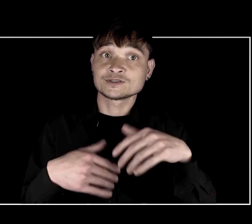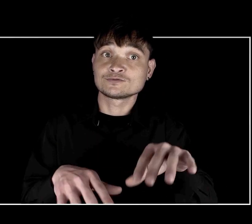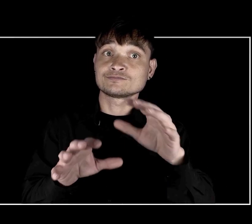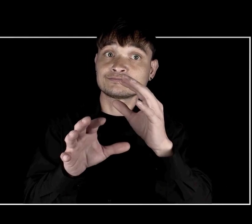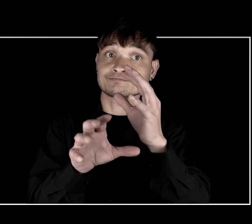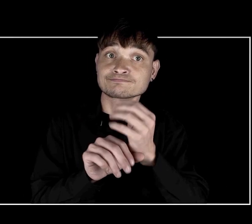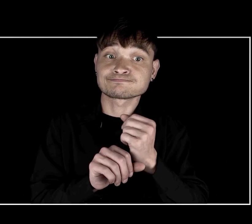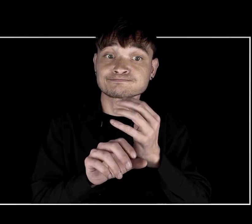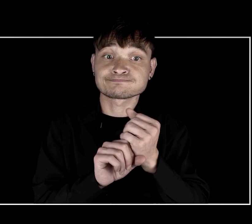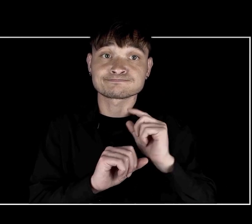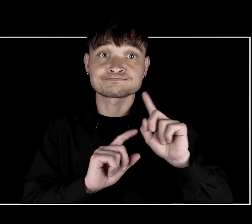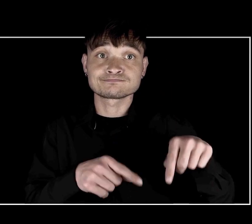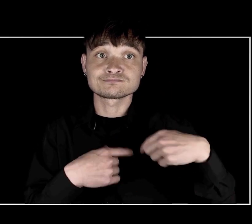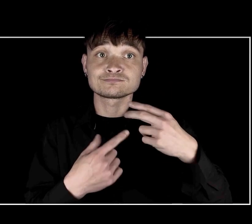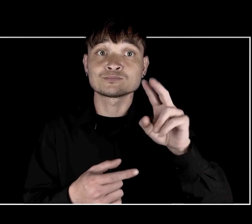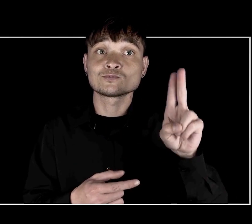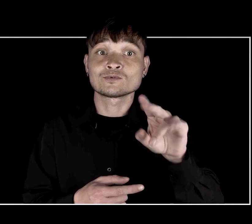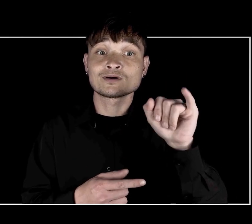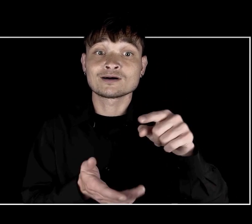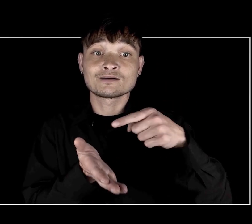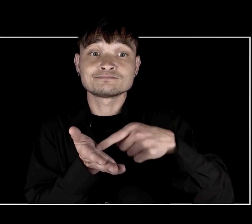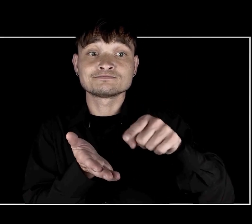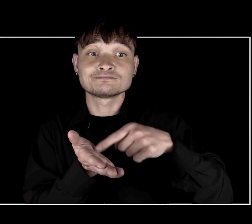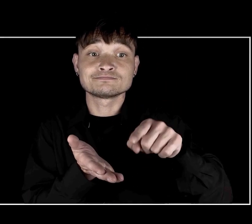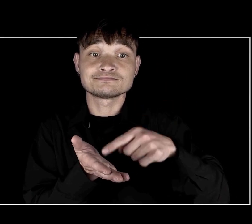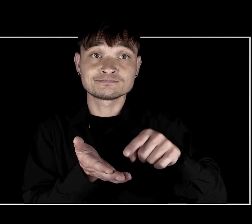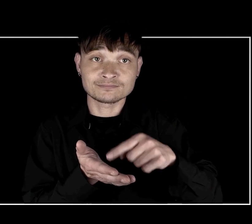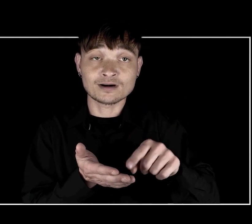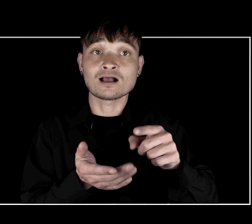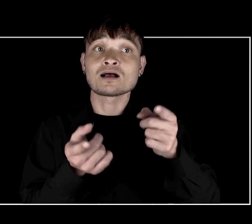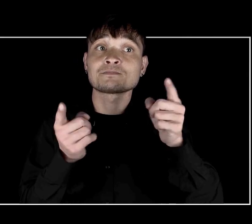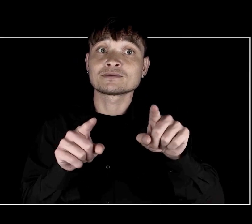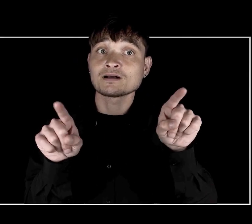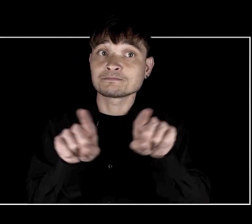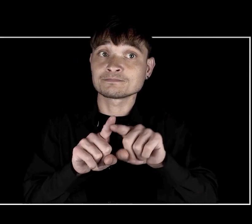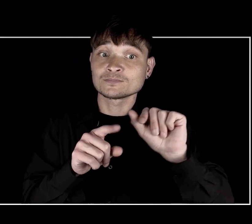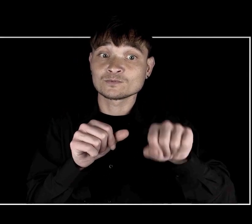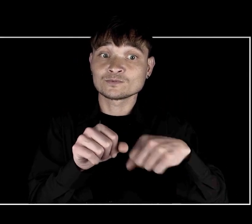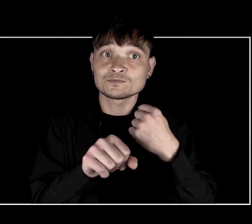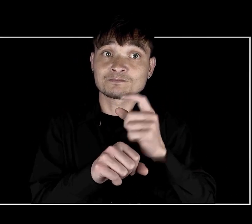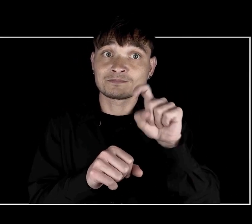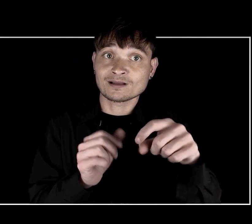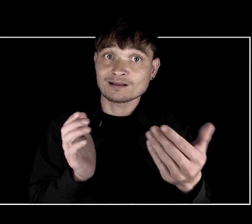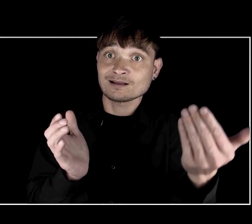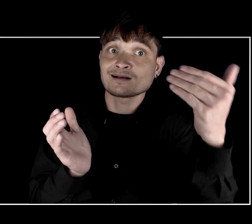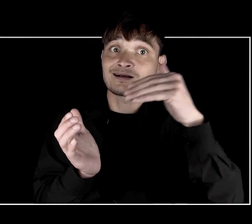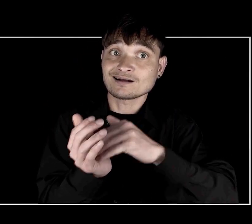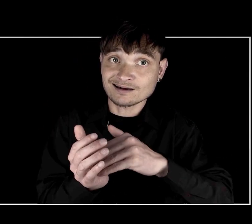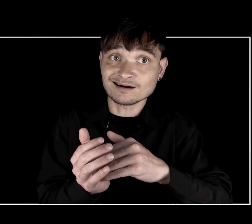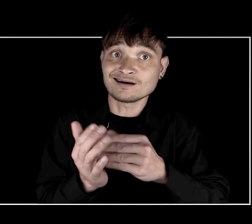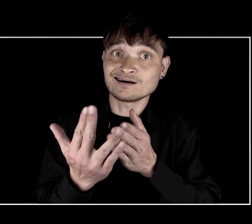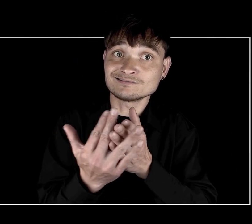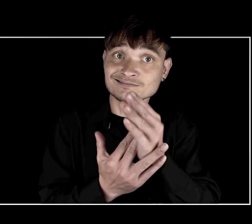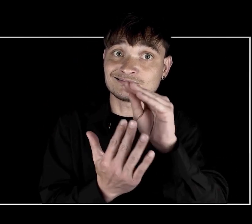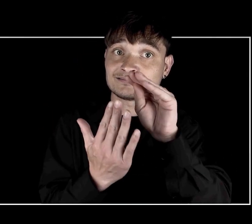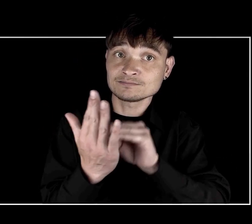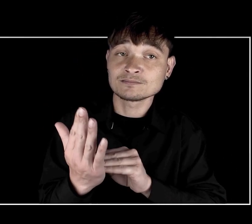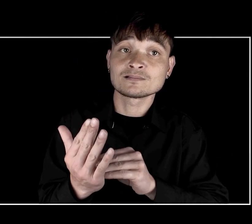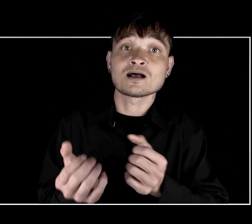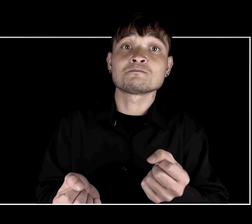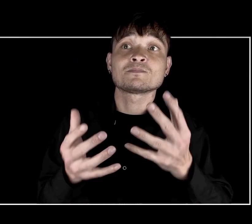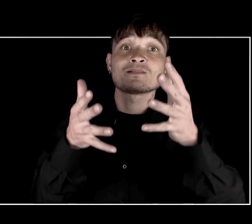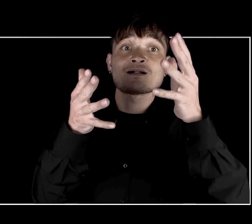UI payments on the claim and then need to reopen the claim within the year, you will only have the remaining balance